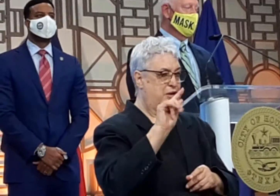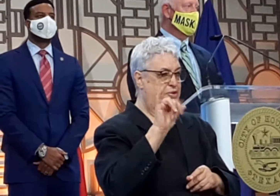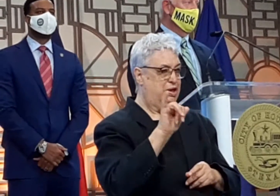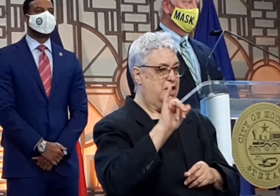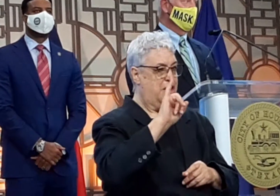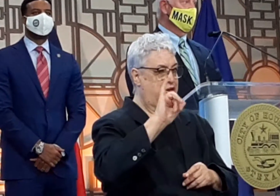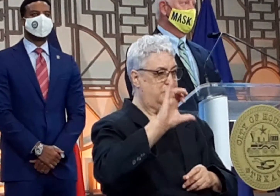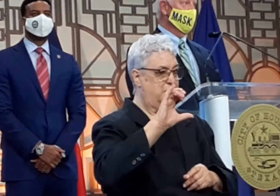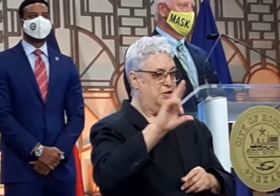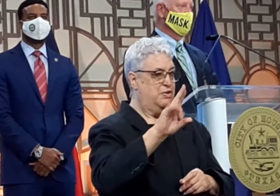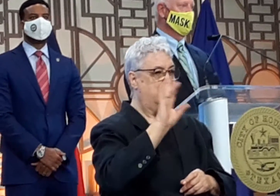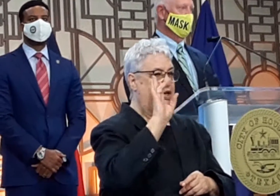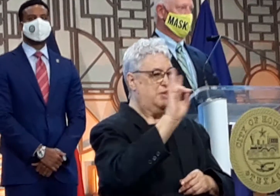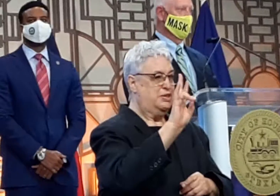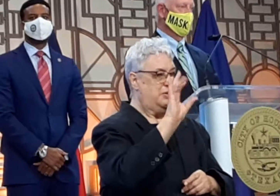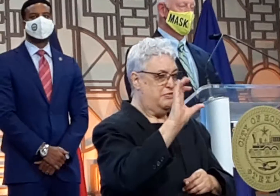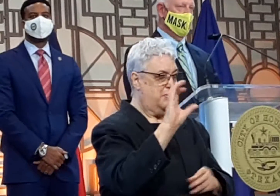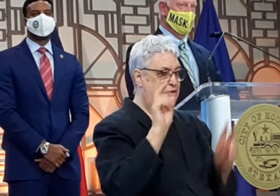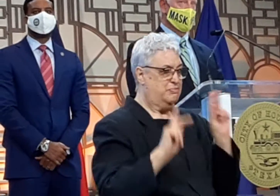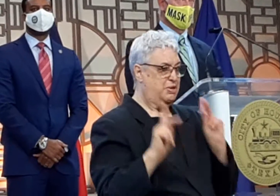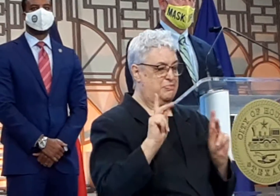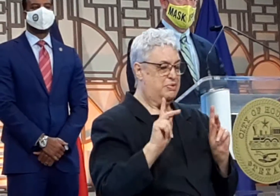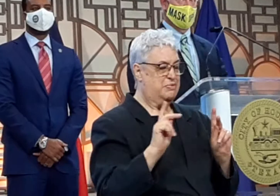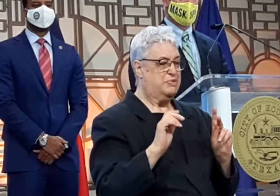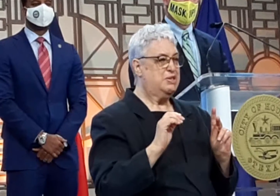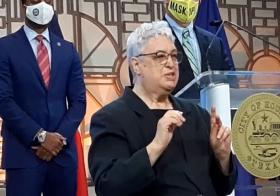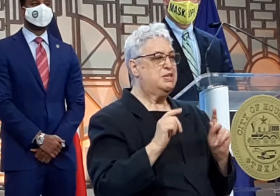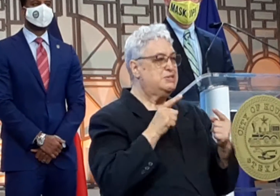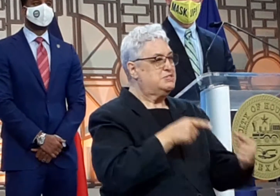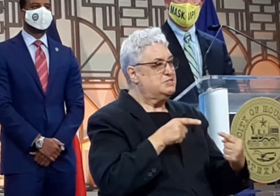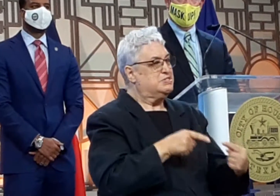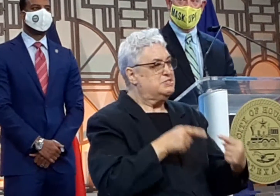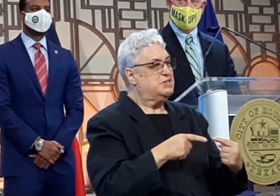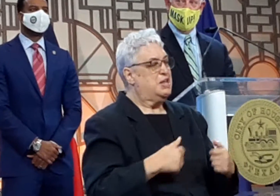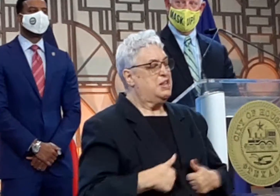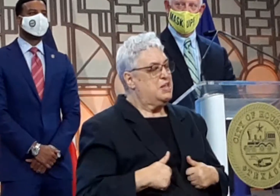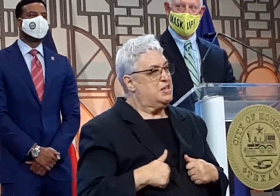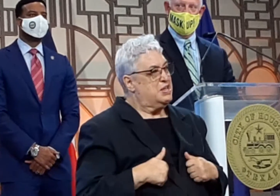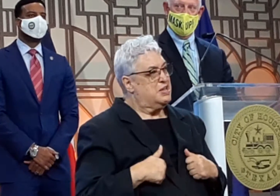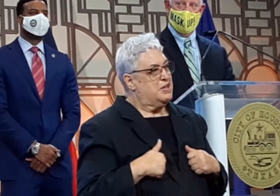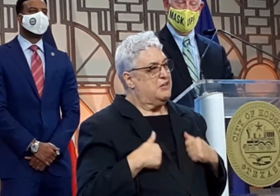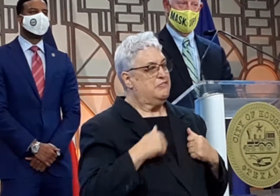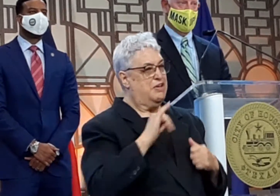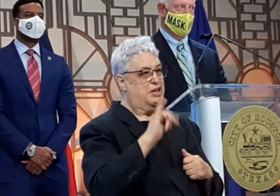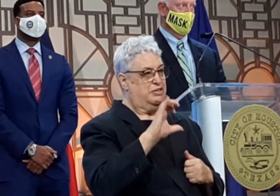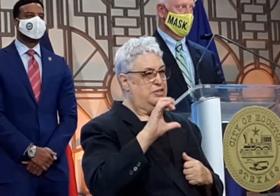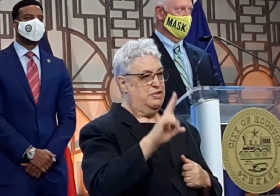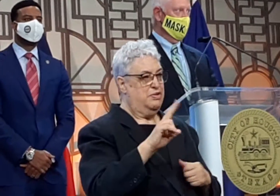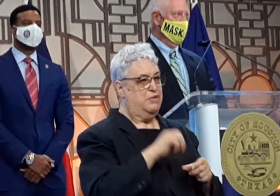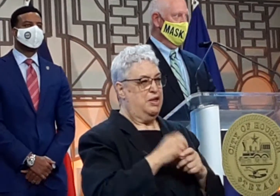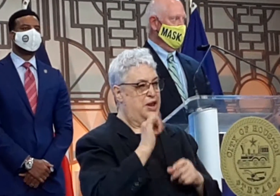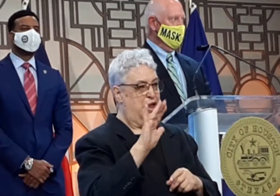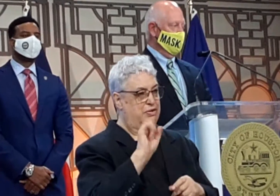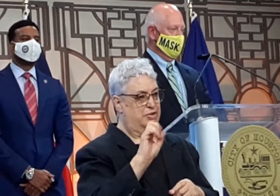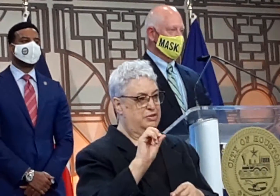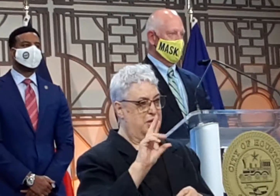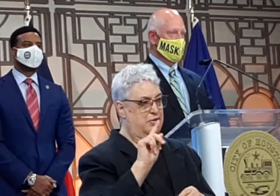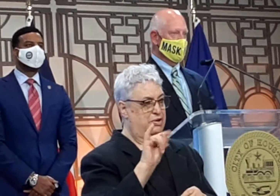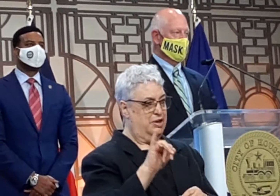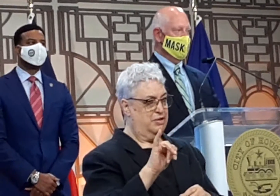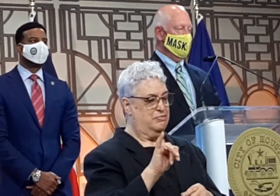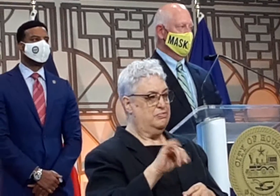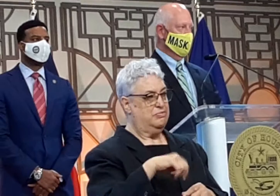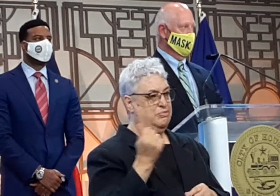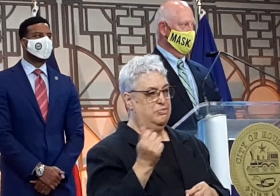units. 700 people are fighting for their lives in the intensive care units in Harris County alone. And there's